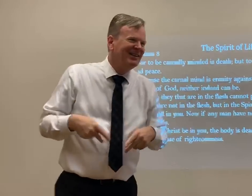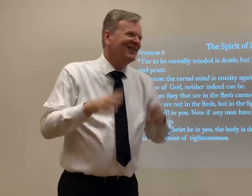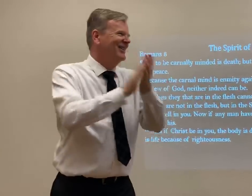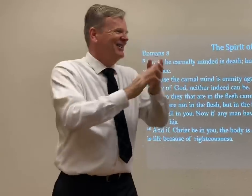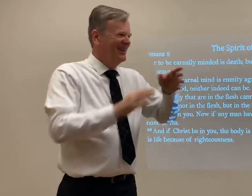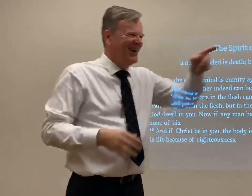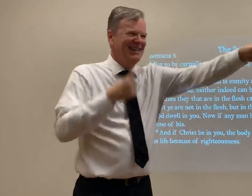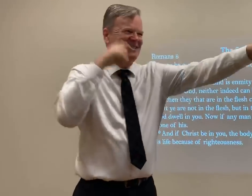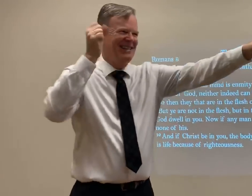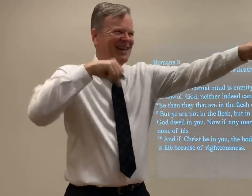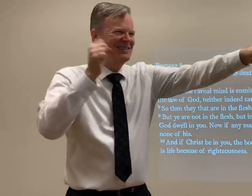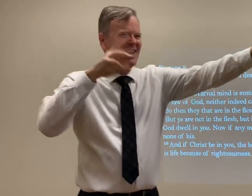We'll keep going.